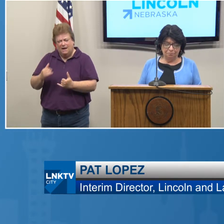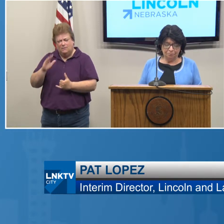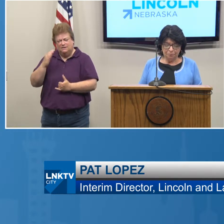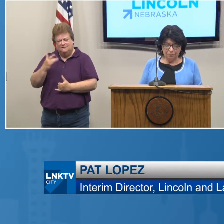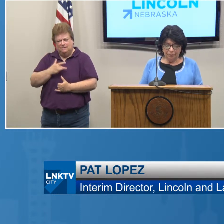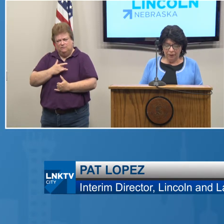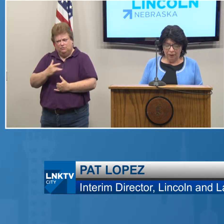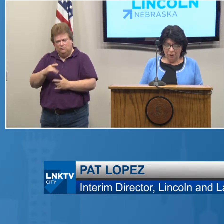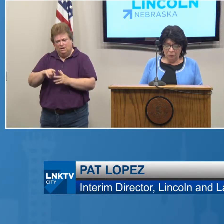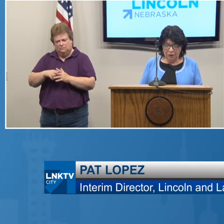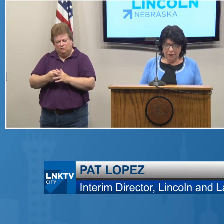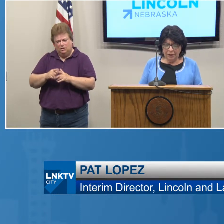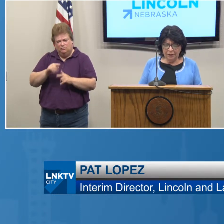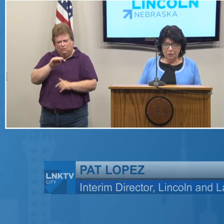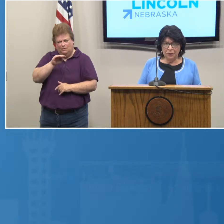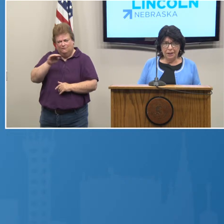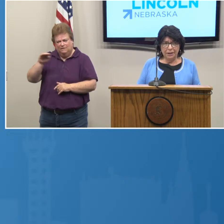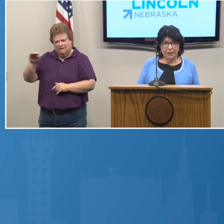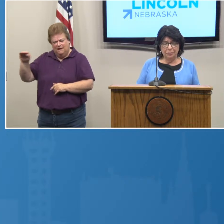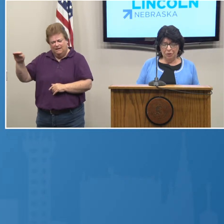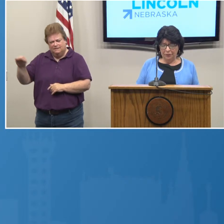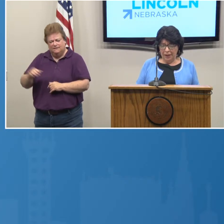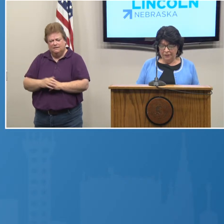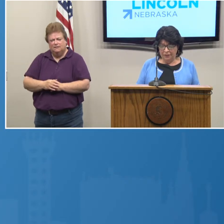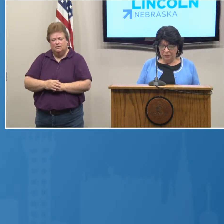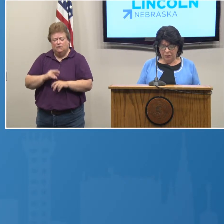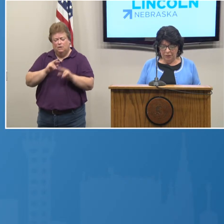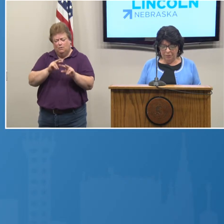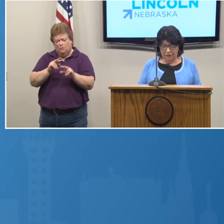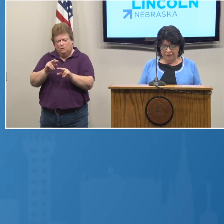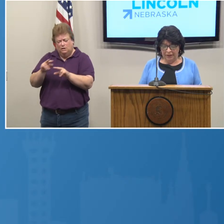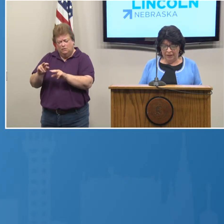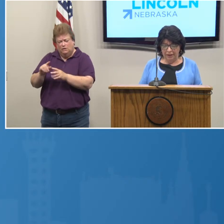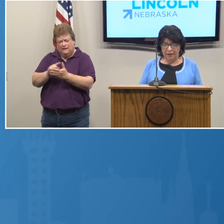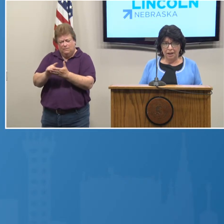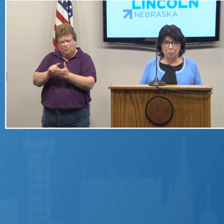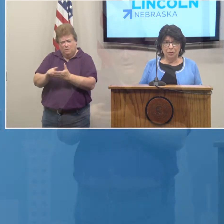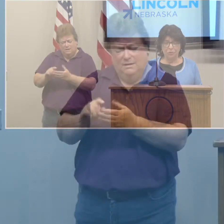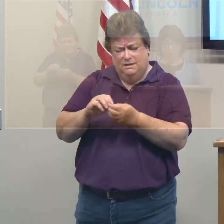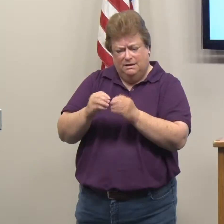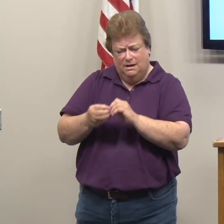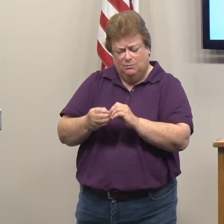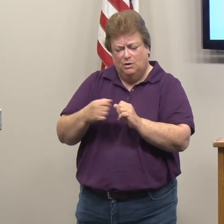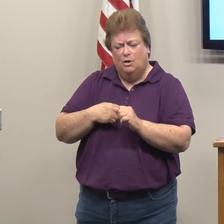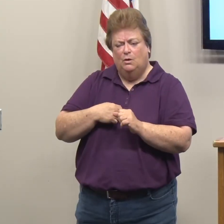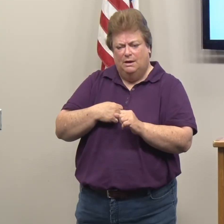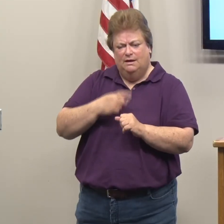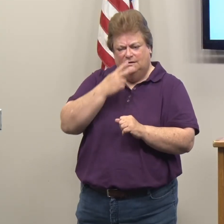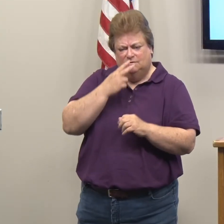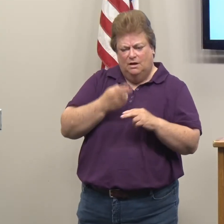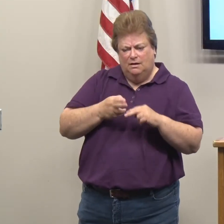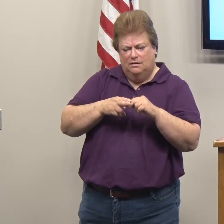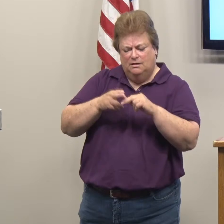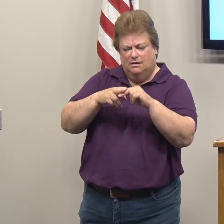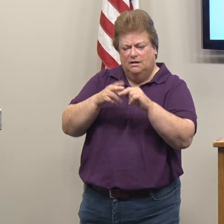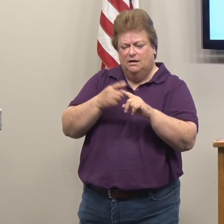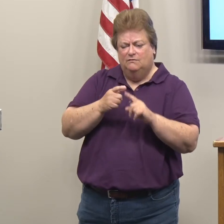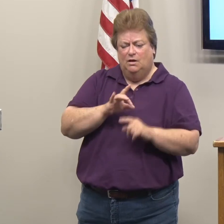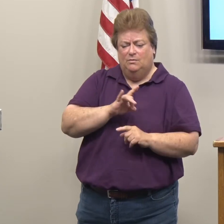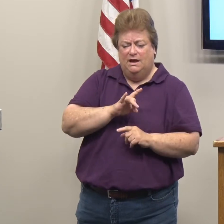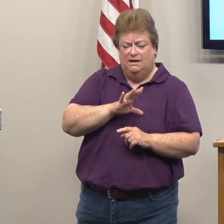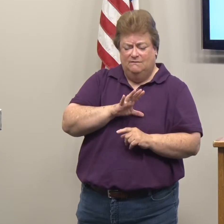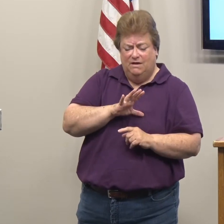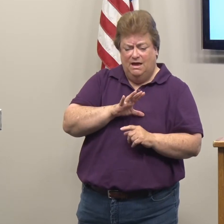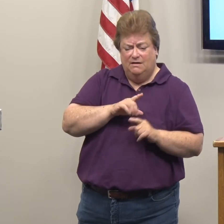out. When looking at the weekly number of cases, we have been seeing an upward trend from 85 cases